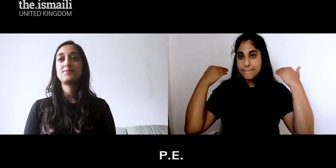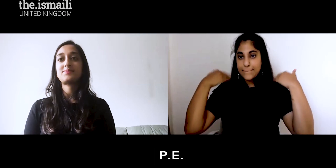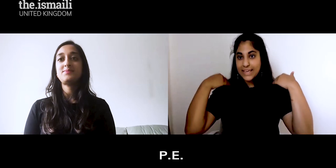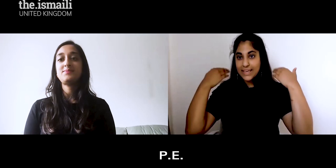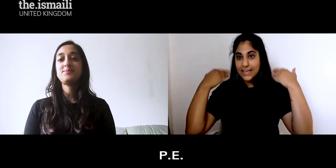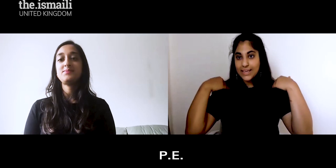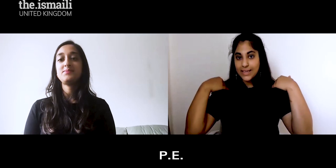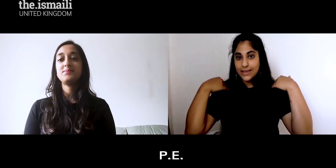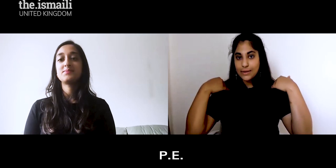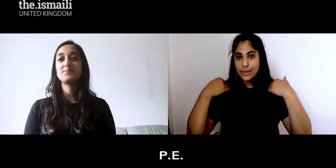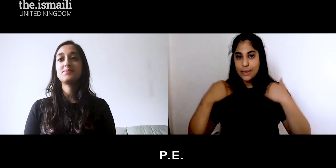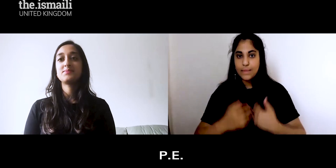PE.